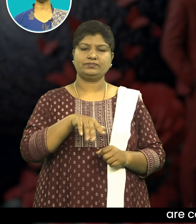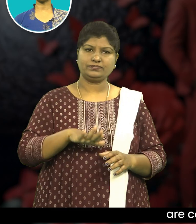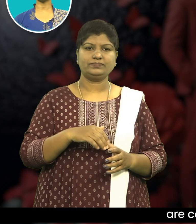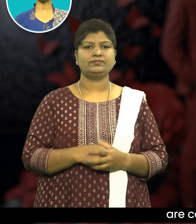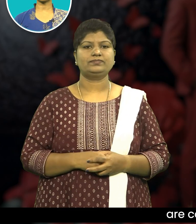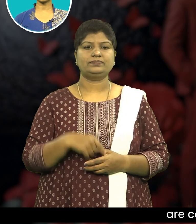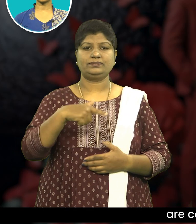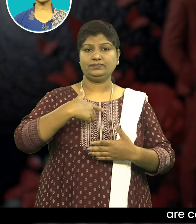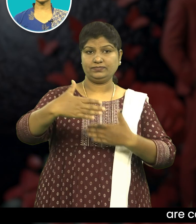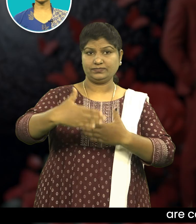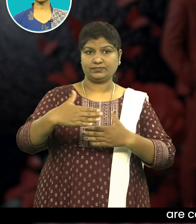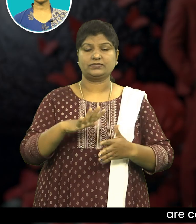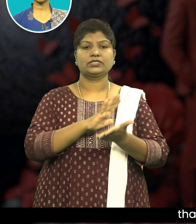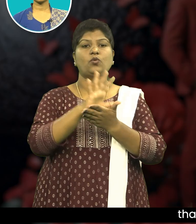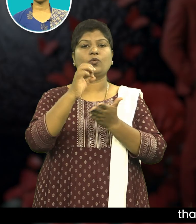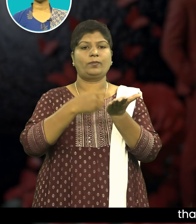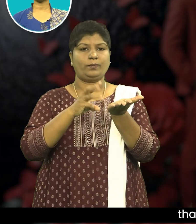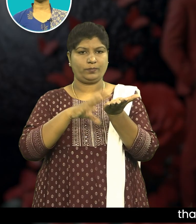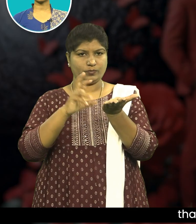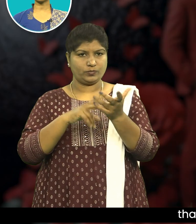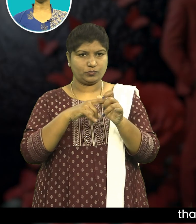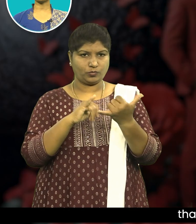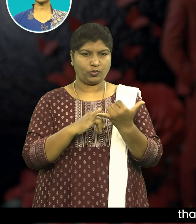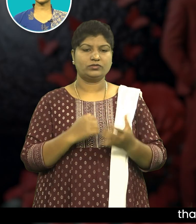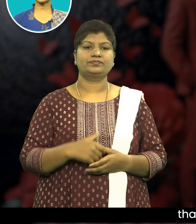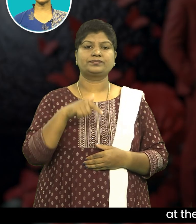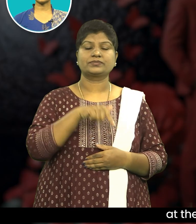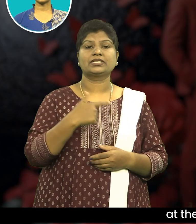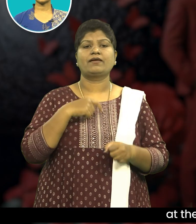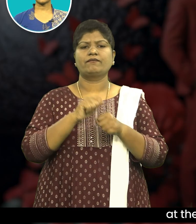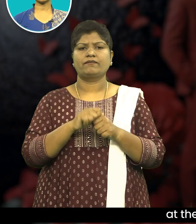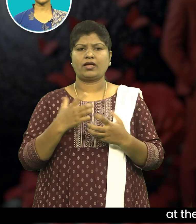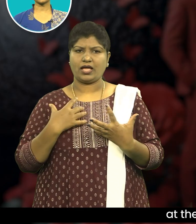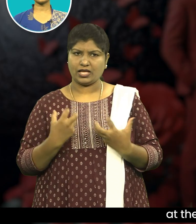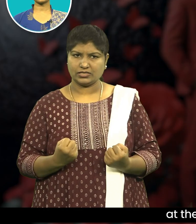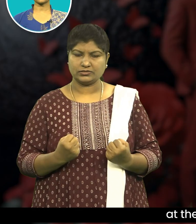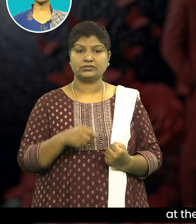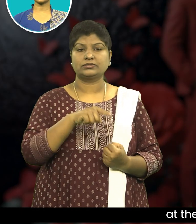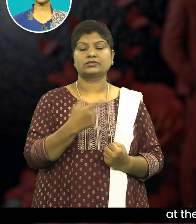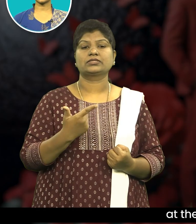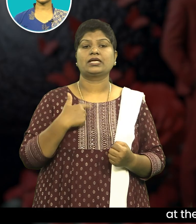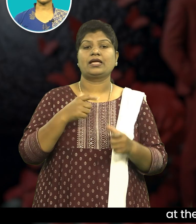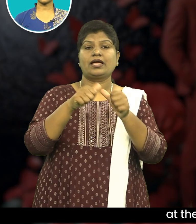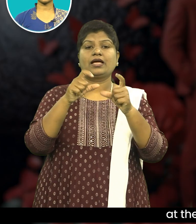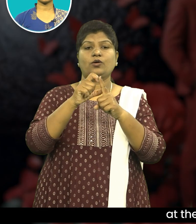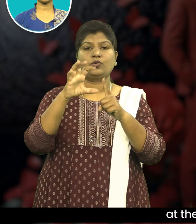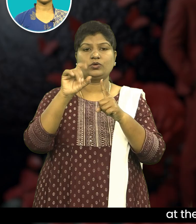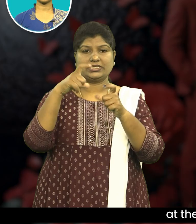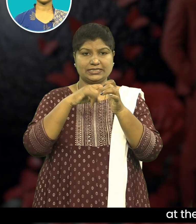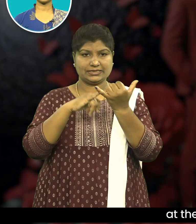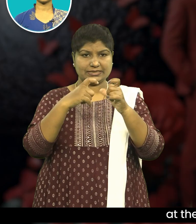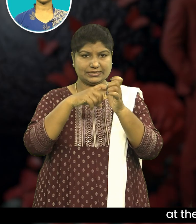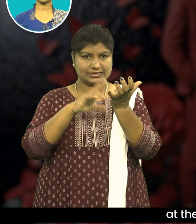are controlled by hormones that become functional at the onset of adolescence.